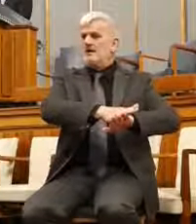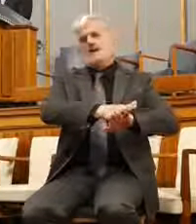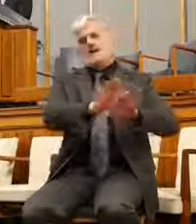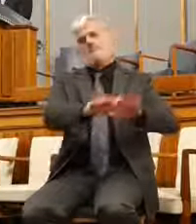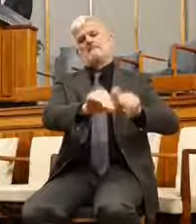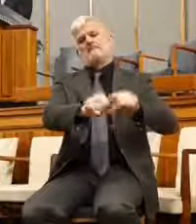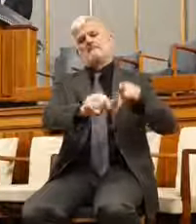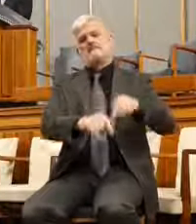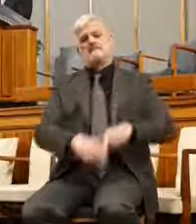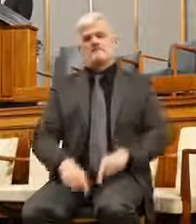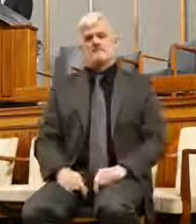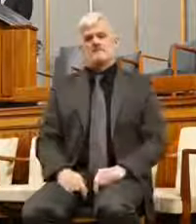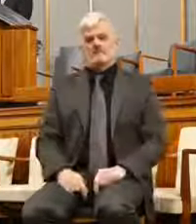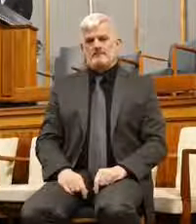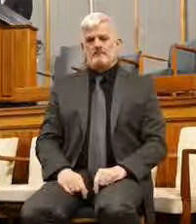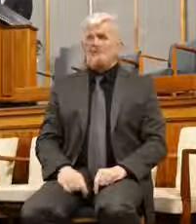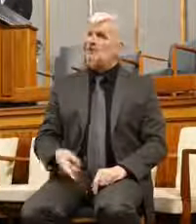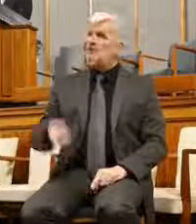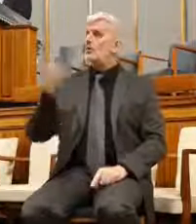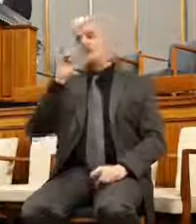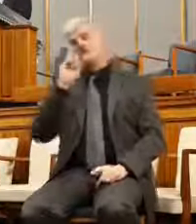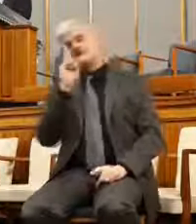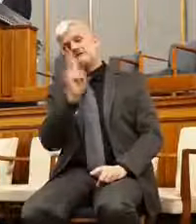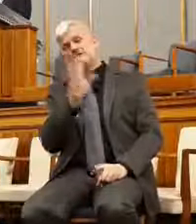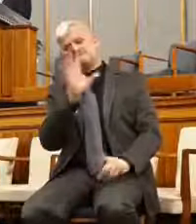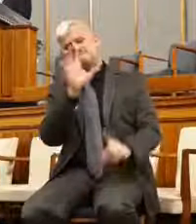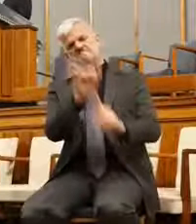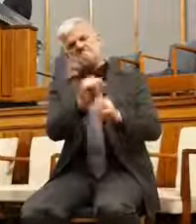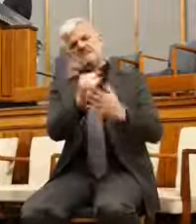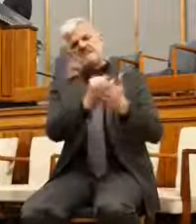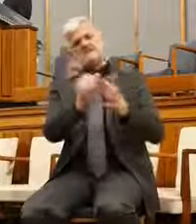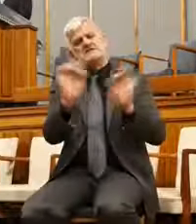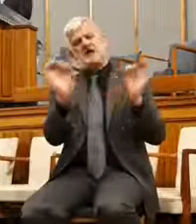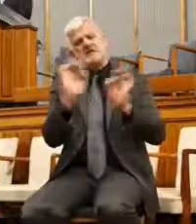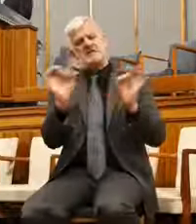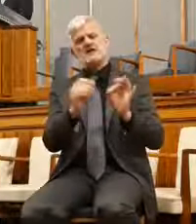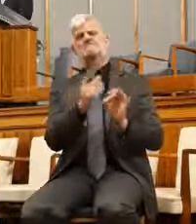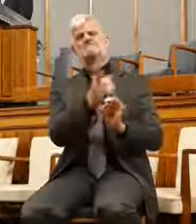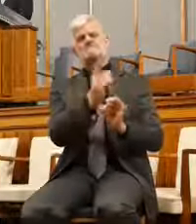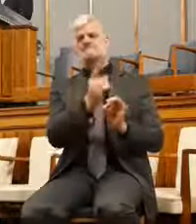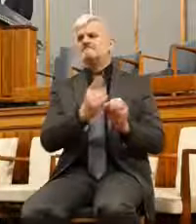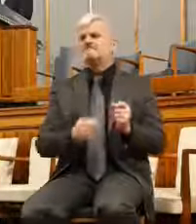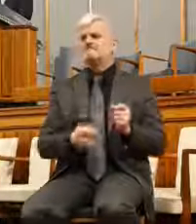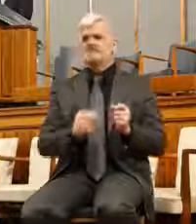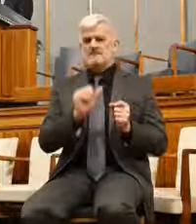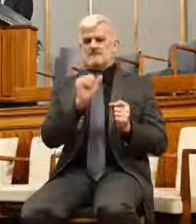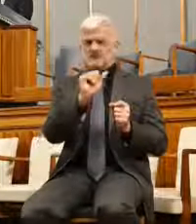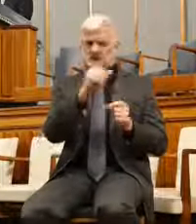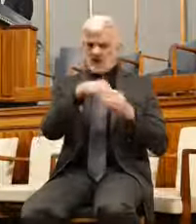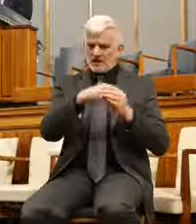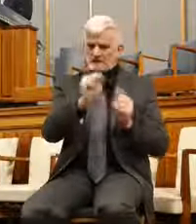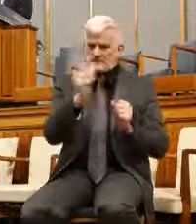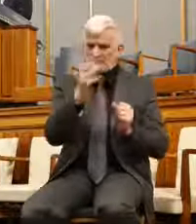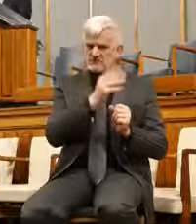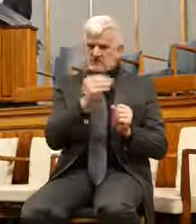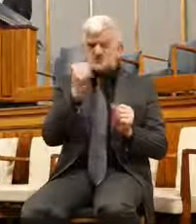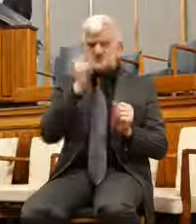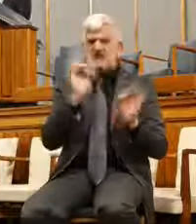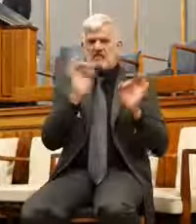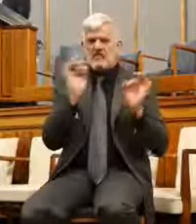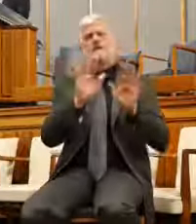Blessed is the man unto whom the Lord imputeth not iniquity, and in whose spirit there is no